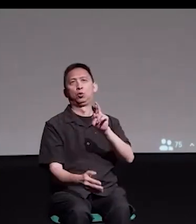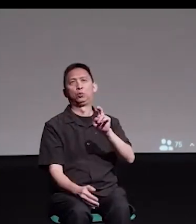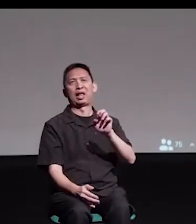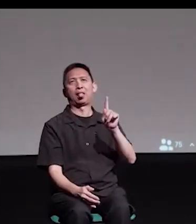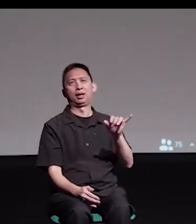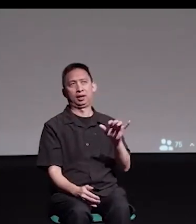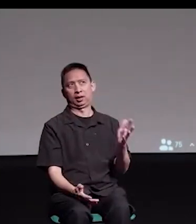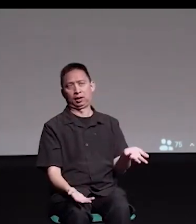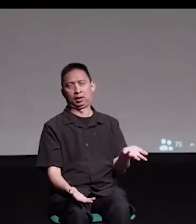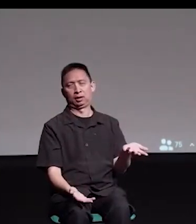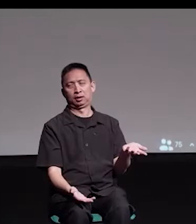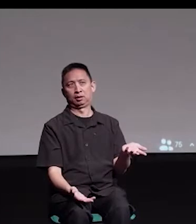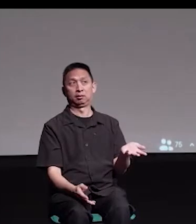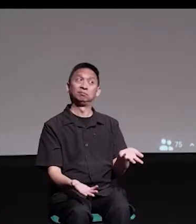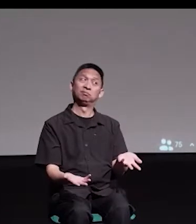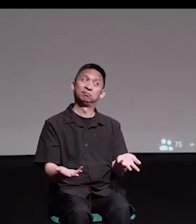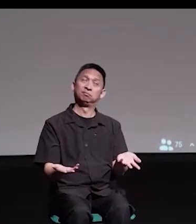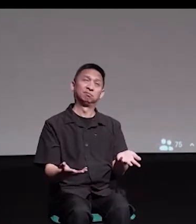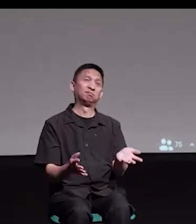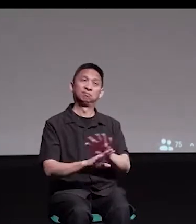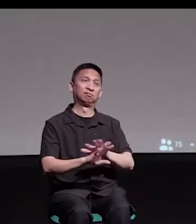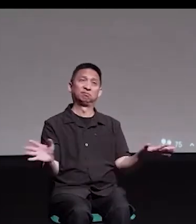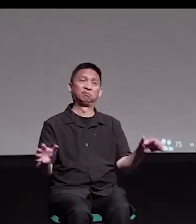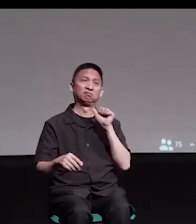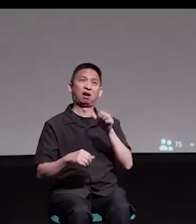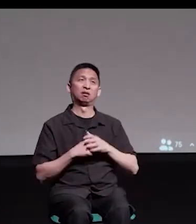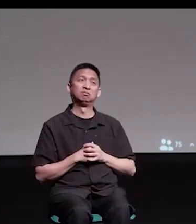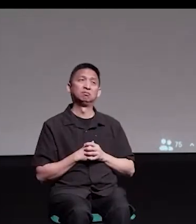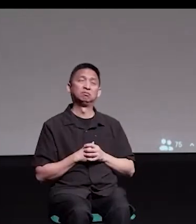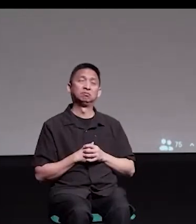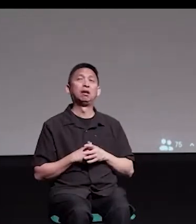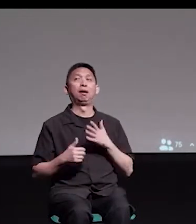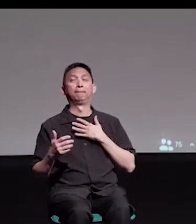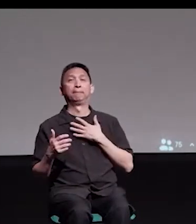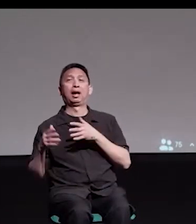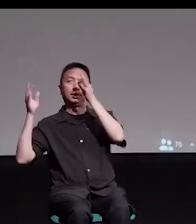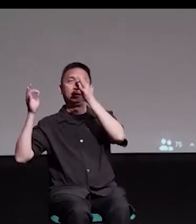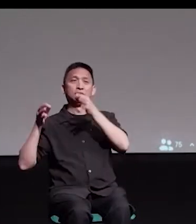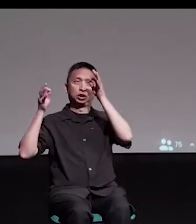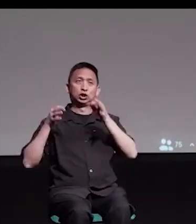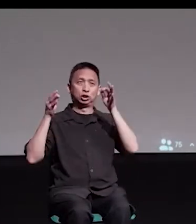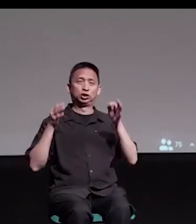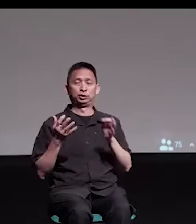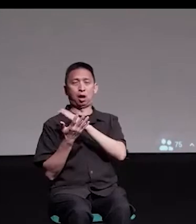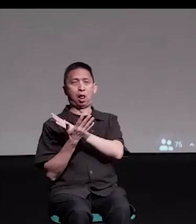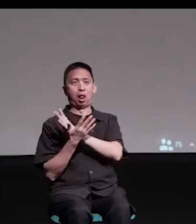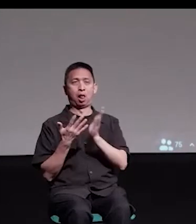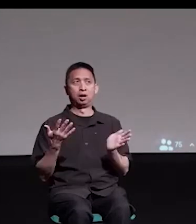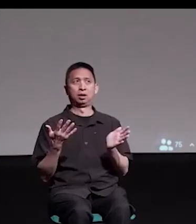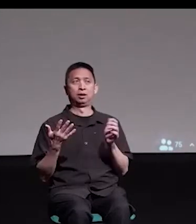Well, it's not in a way. It's you know, choices are being made all the way through.